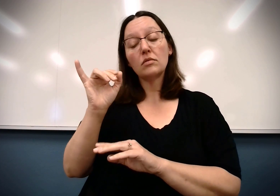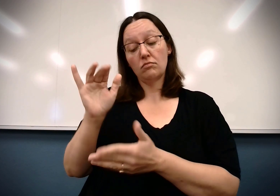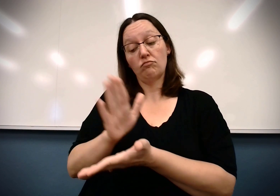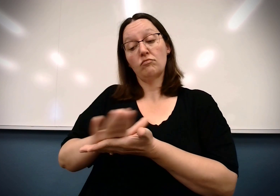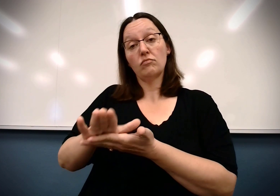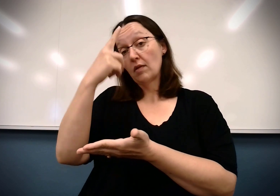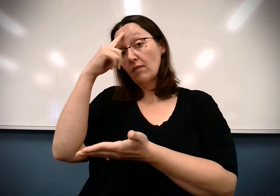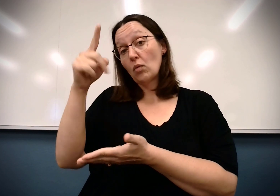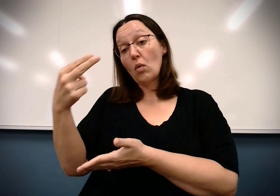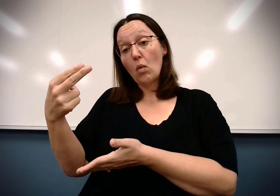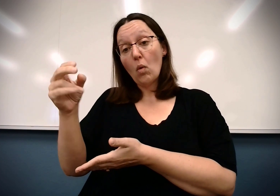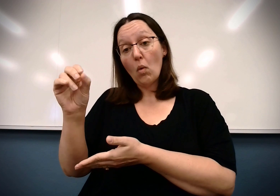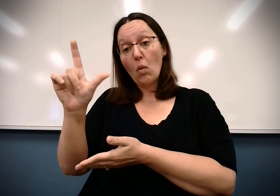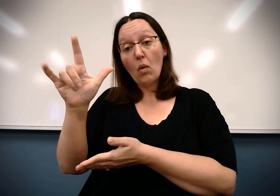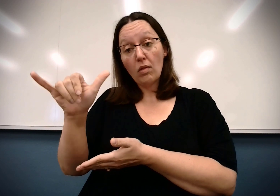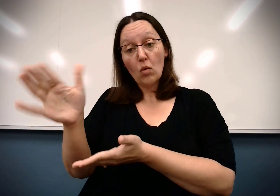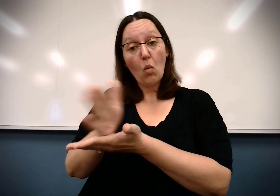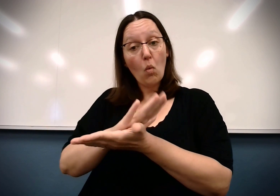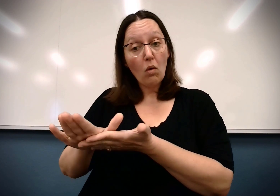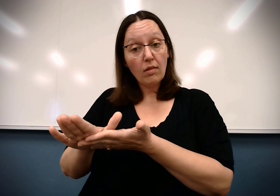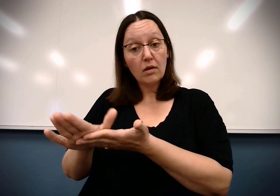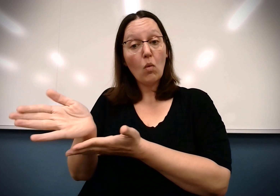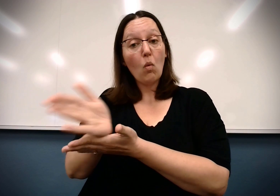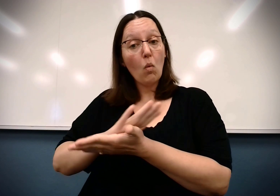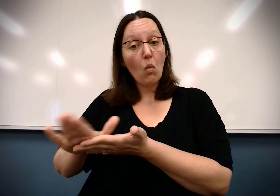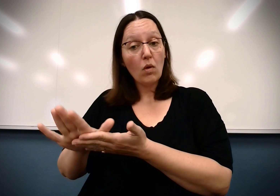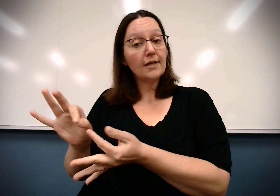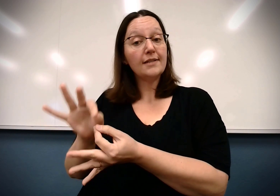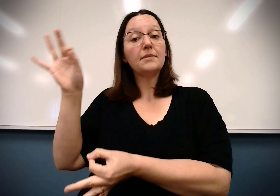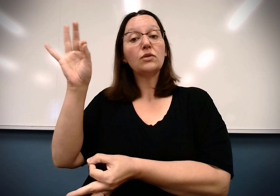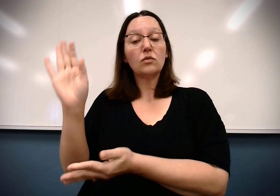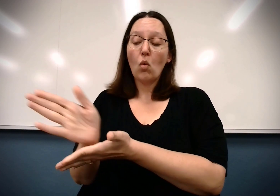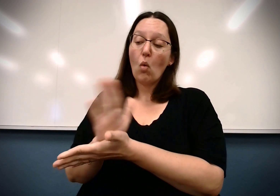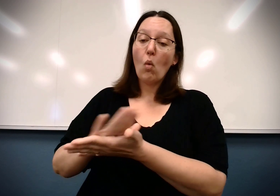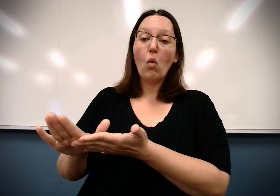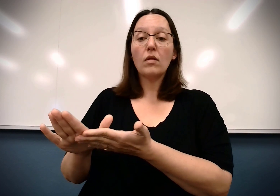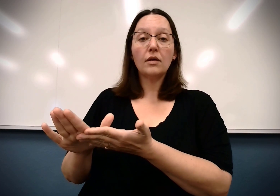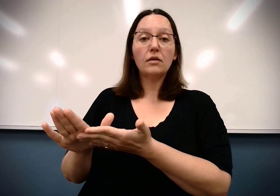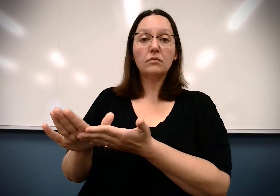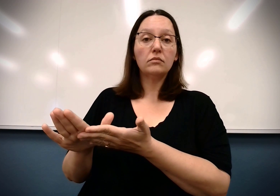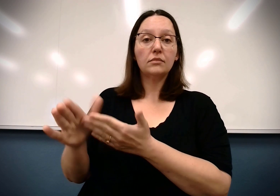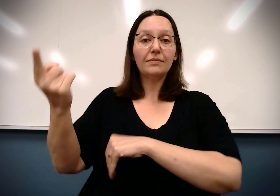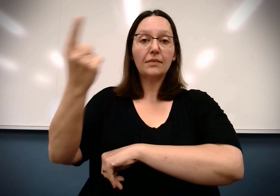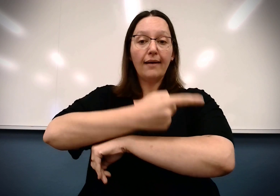Now, some people use this sign for holy, such as the Holy Spirit or a holy day.